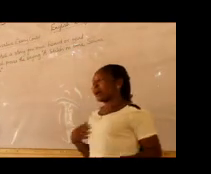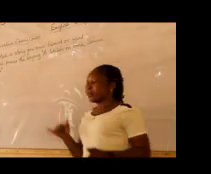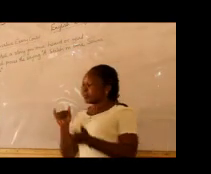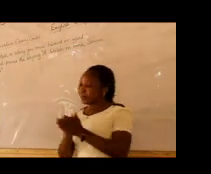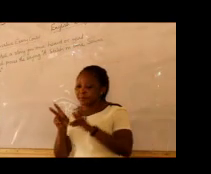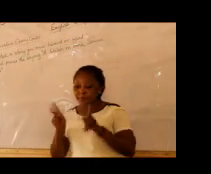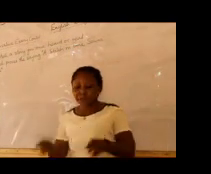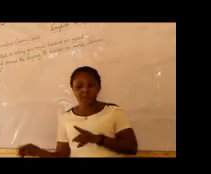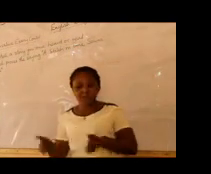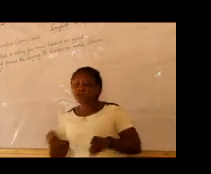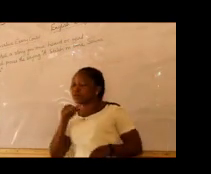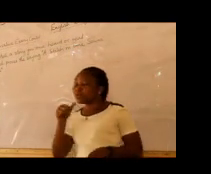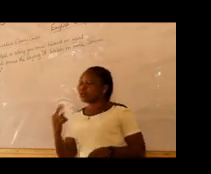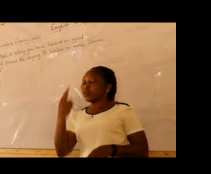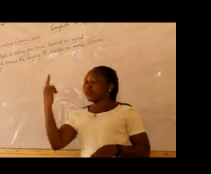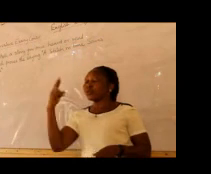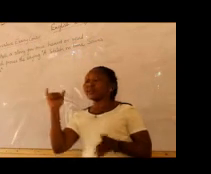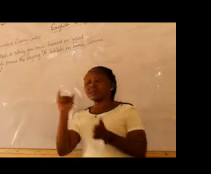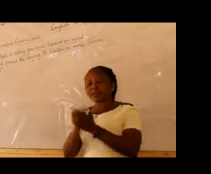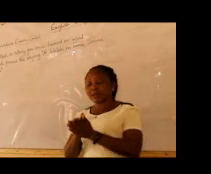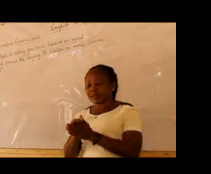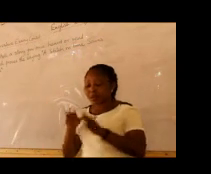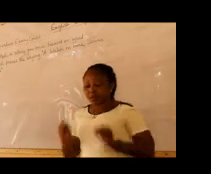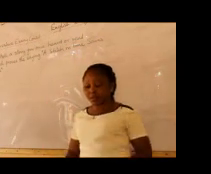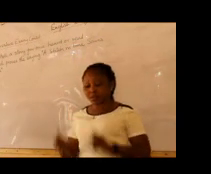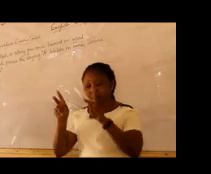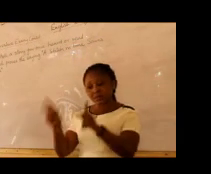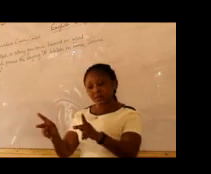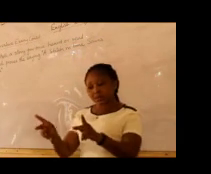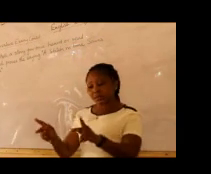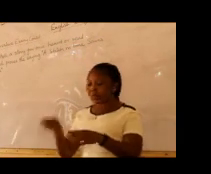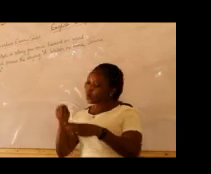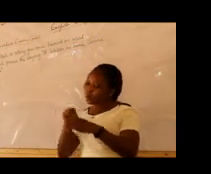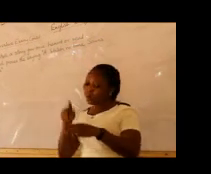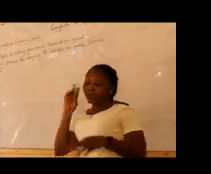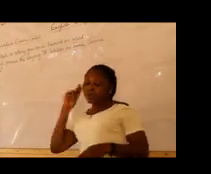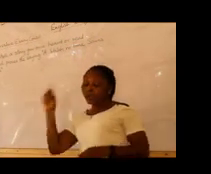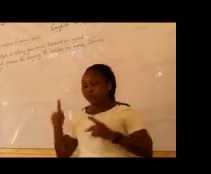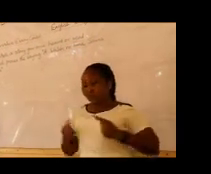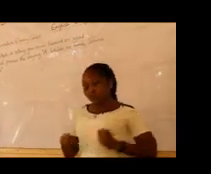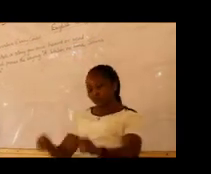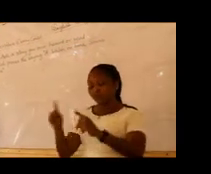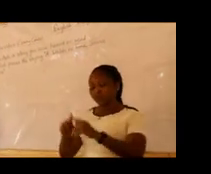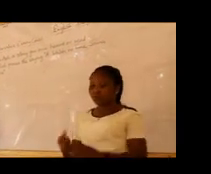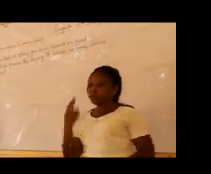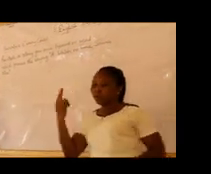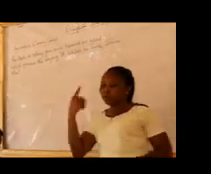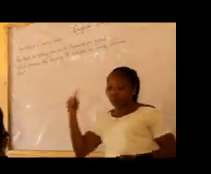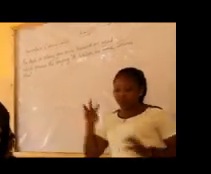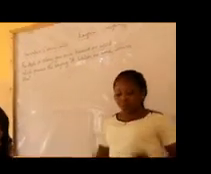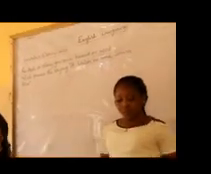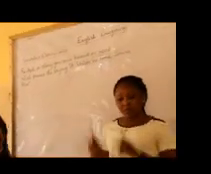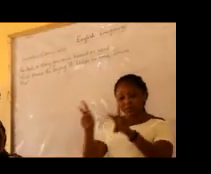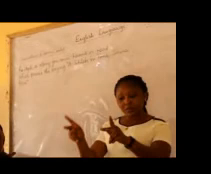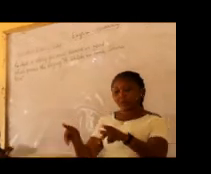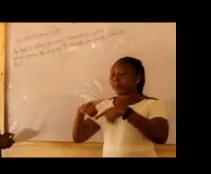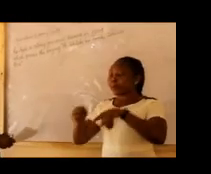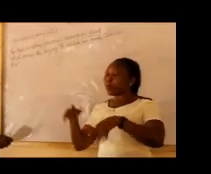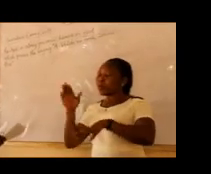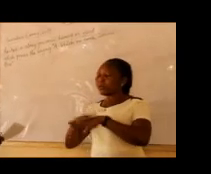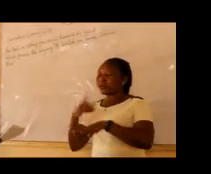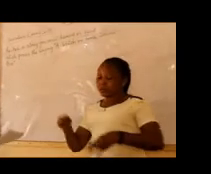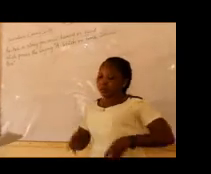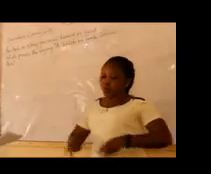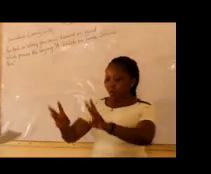utilize that opportunity, or he tried to utilize the opportunity, but on the way he